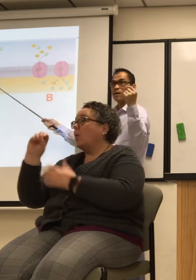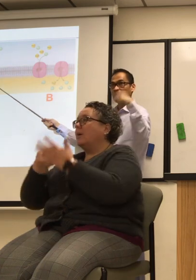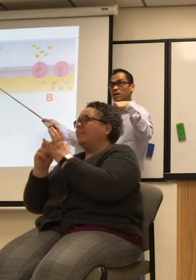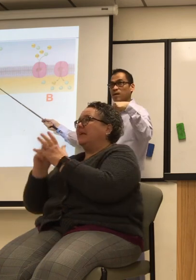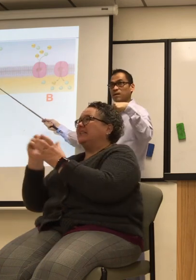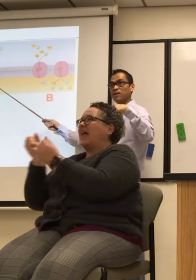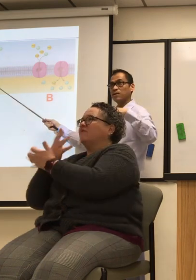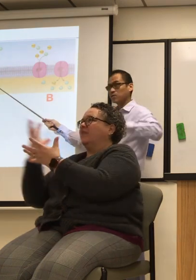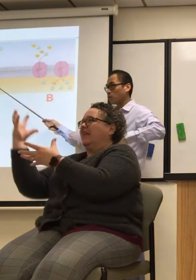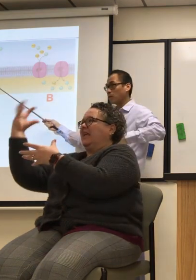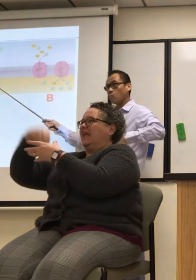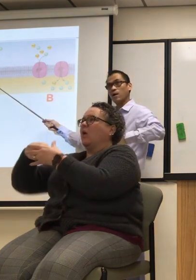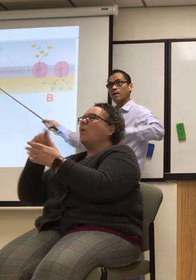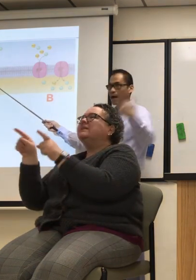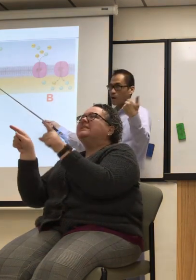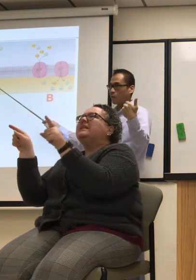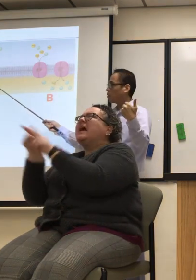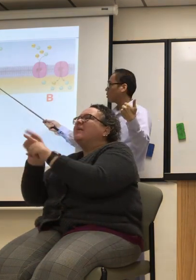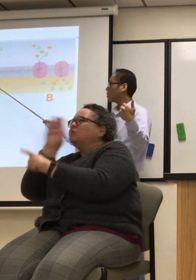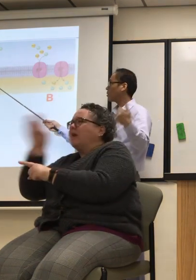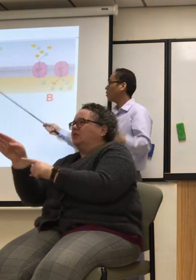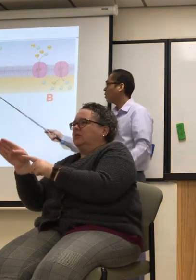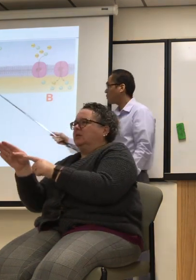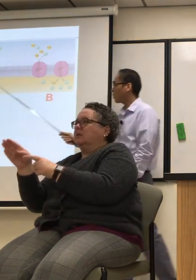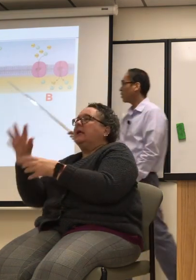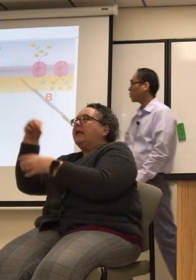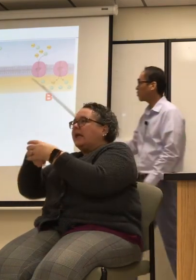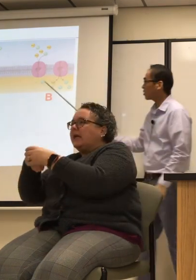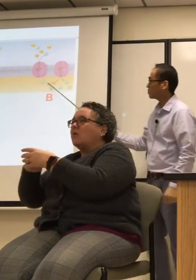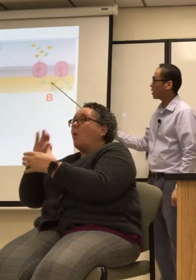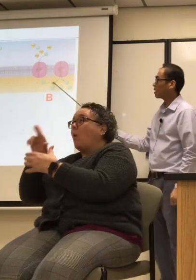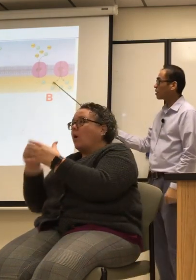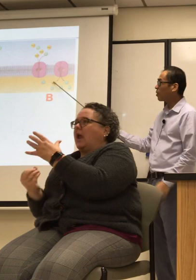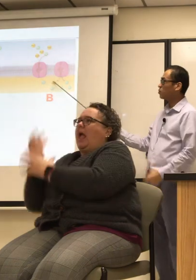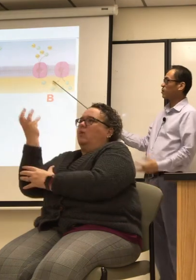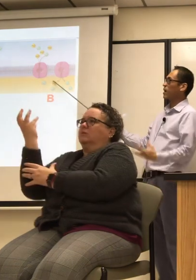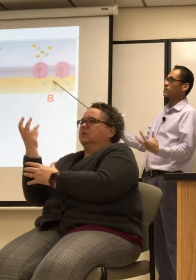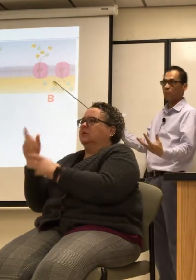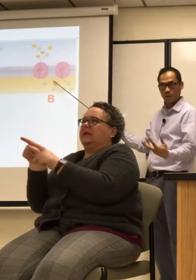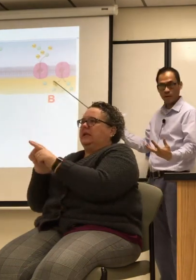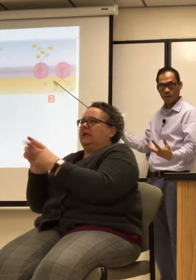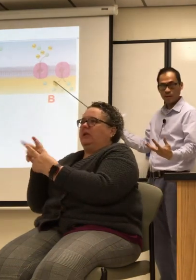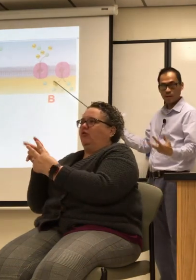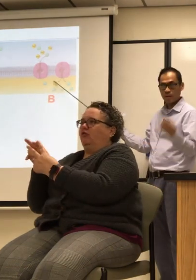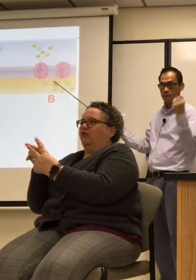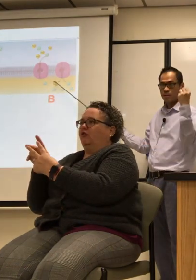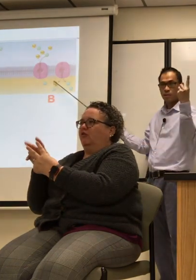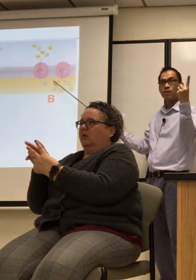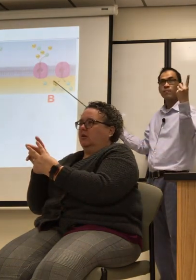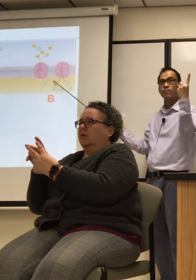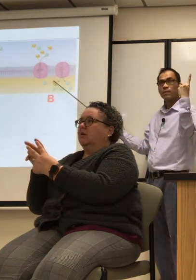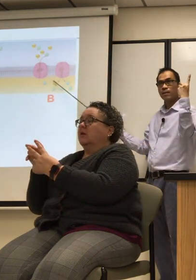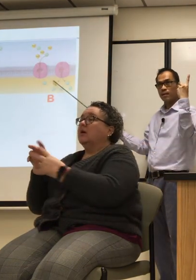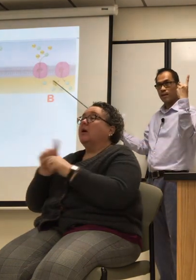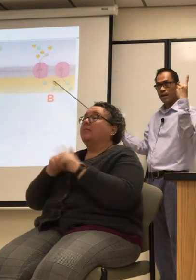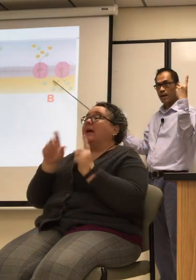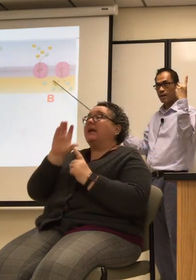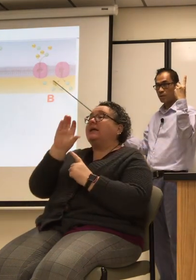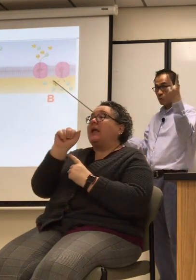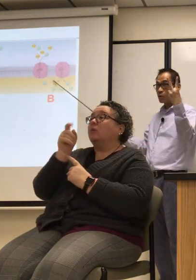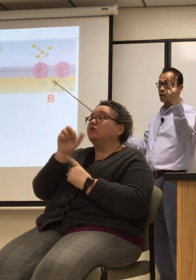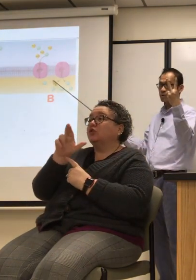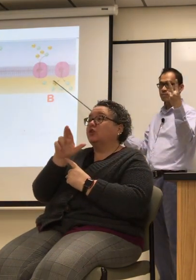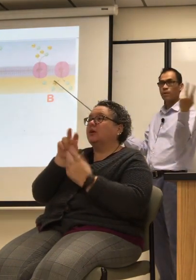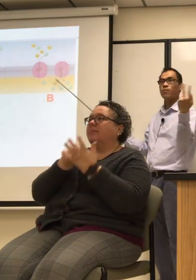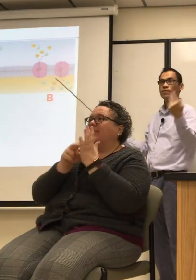Potassium went in, sodium went out. Over here, what is being co-transported? Sodium